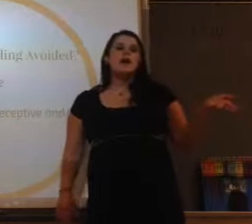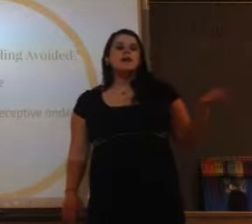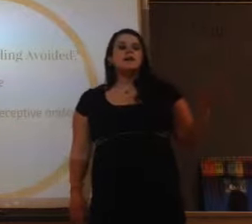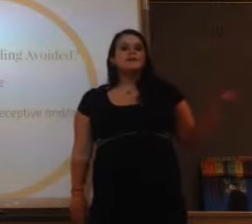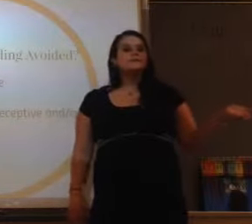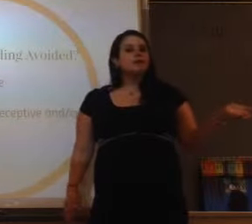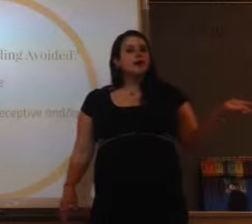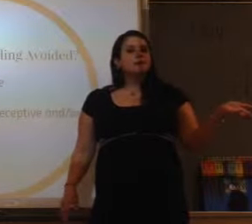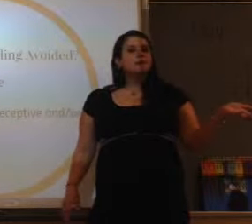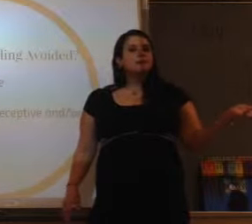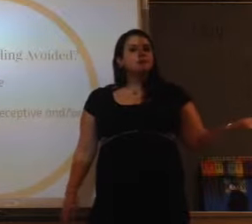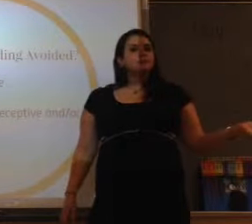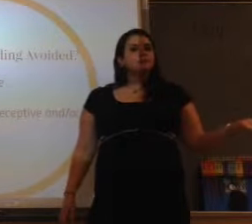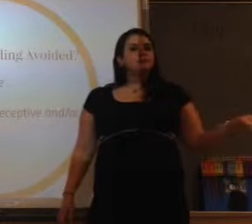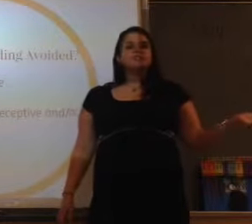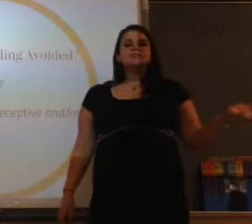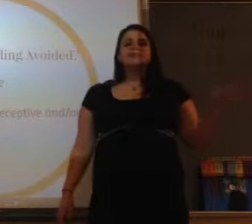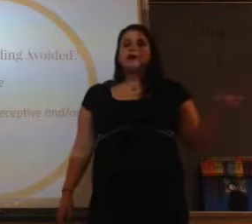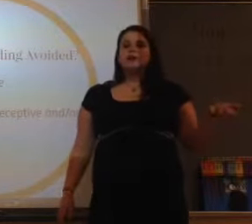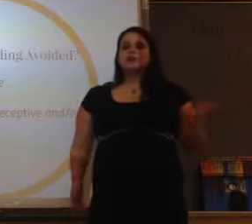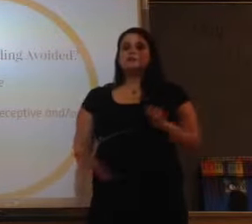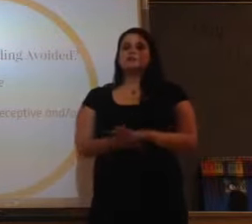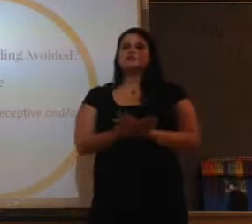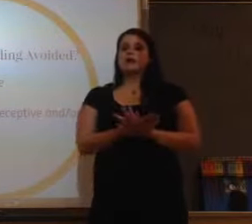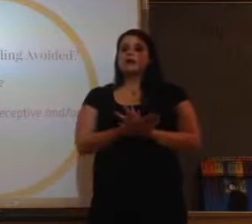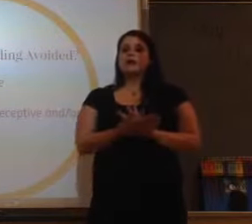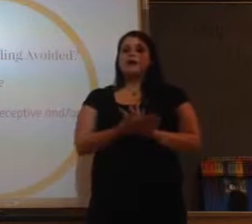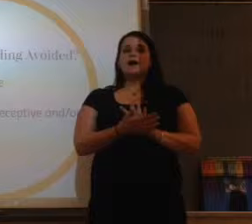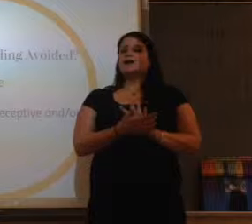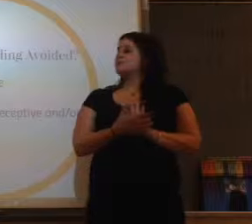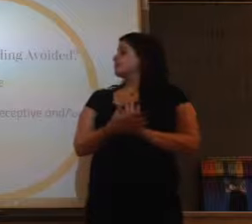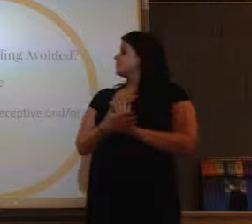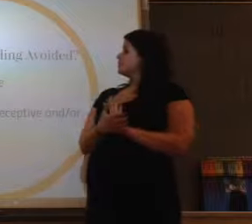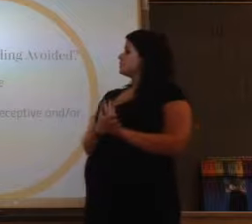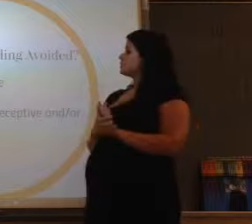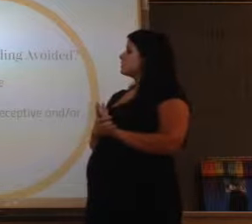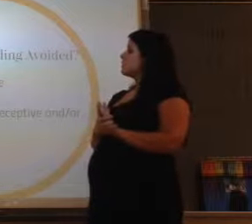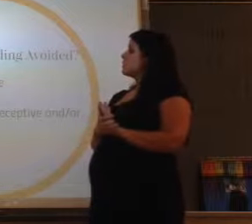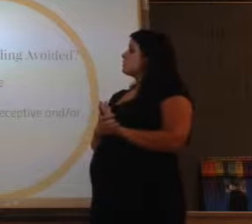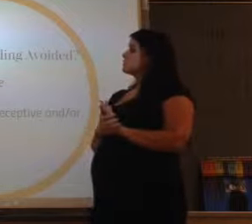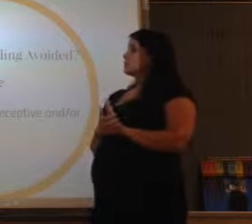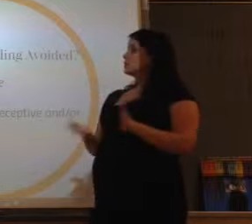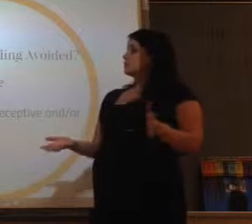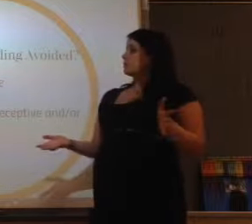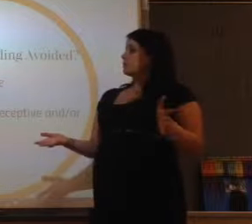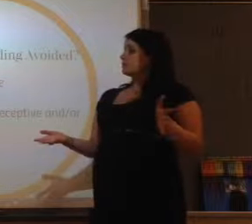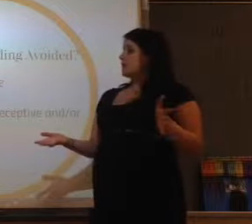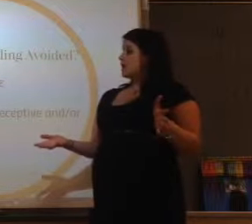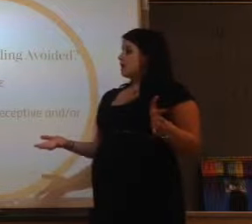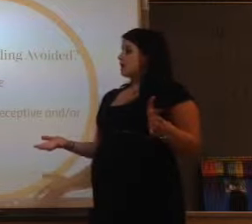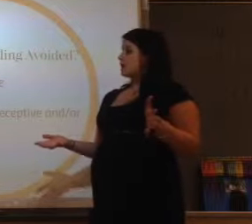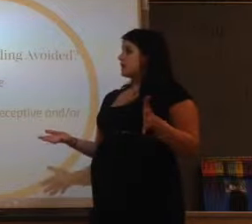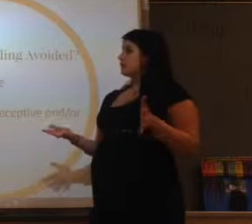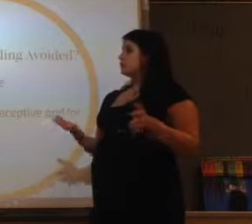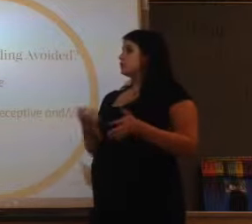And it's interesting why it could be avoided. Some interpreters may avoid it due to